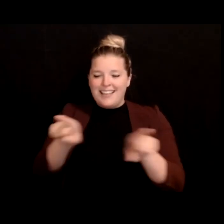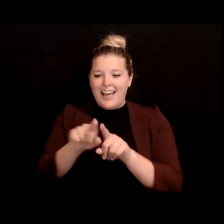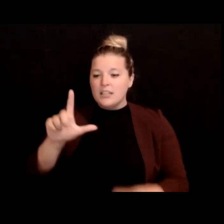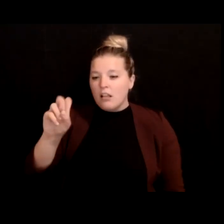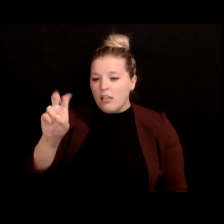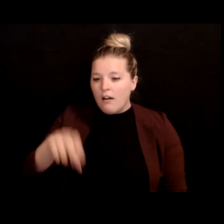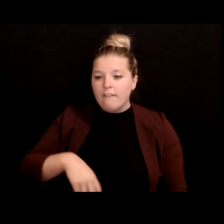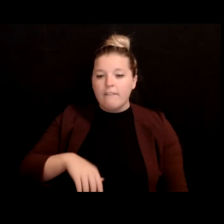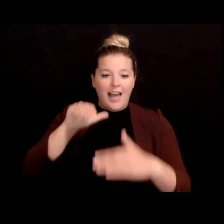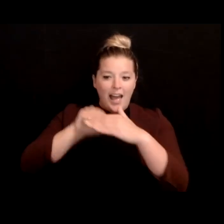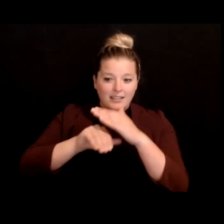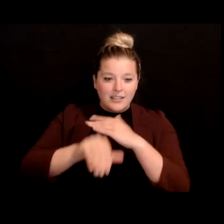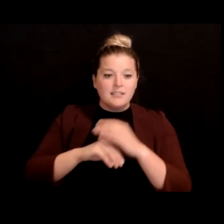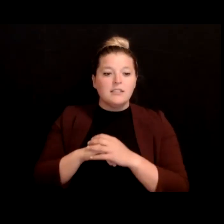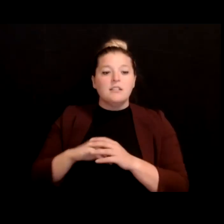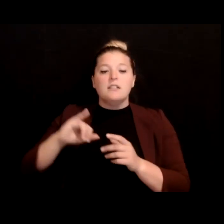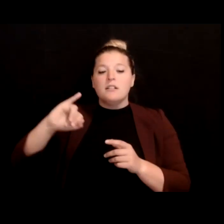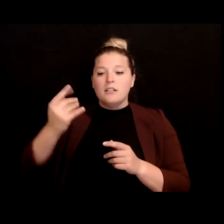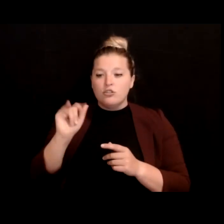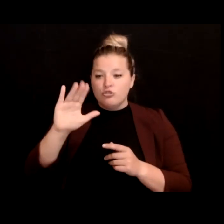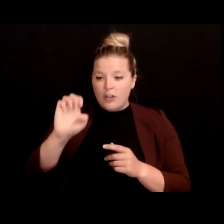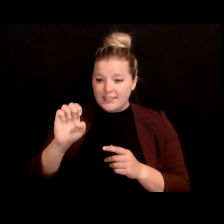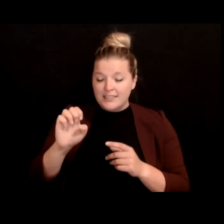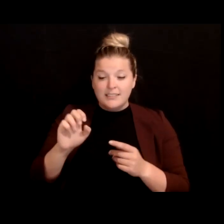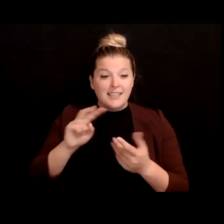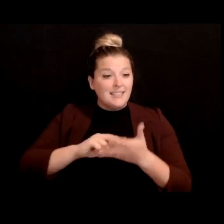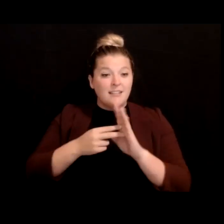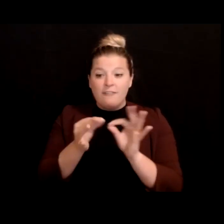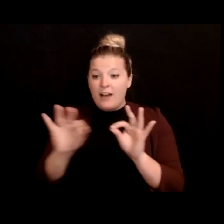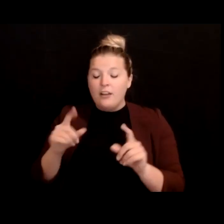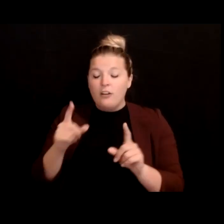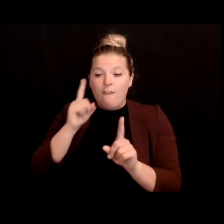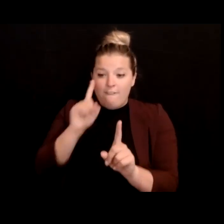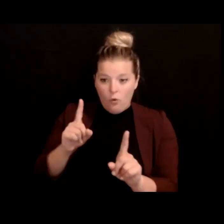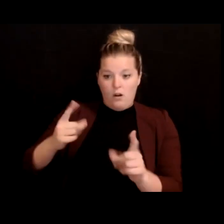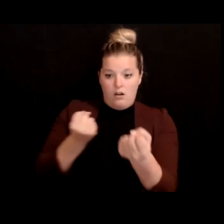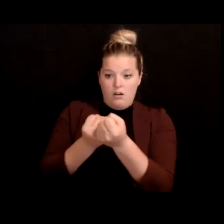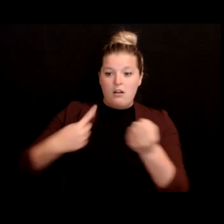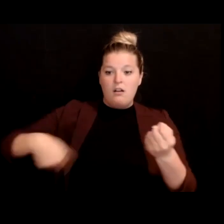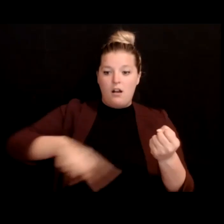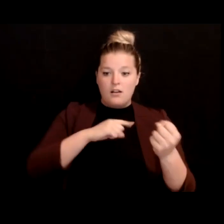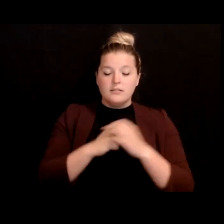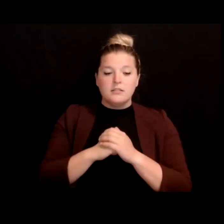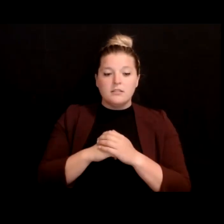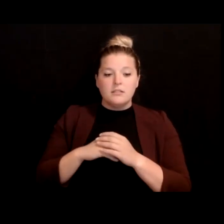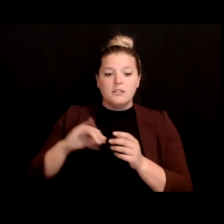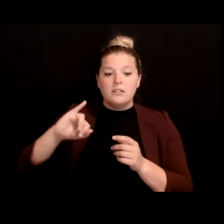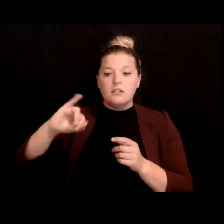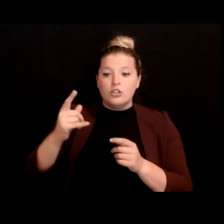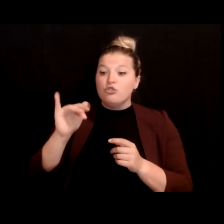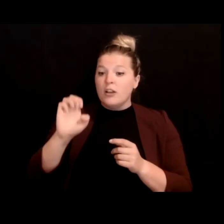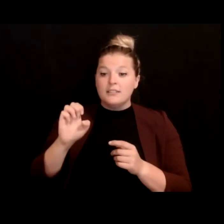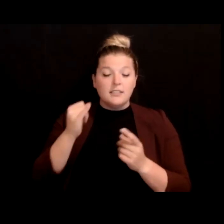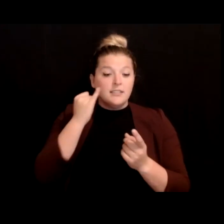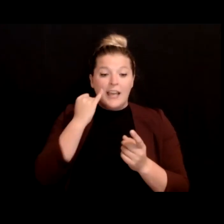look like when it is defined as worth and for all of us? What does justice look like when it is defined by those who